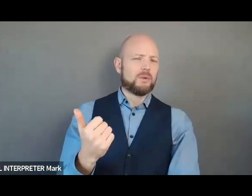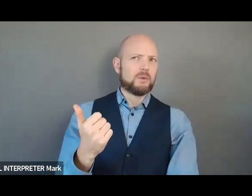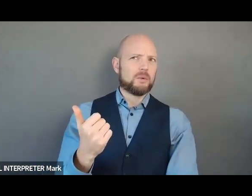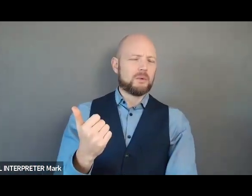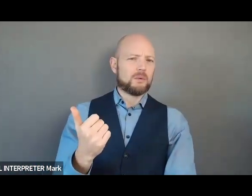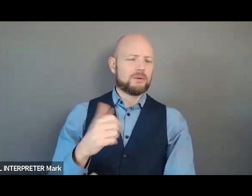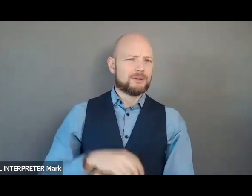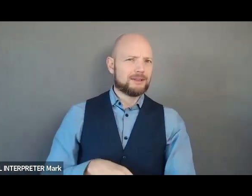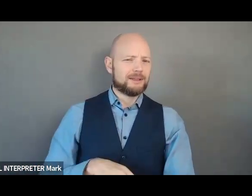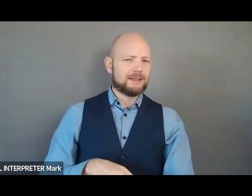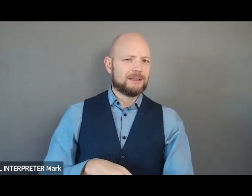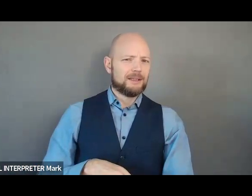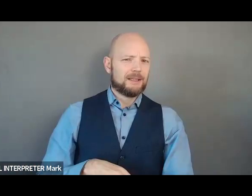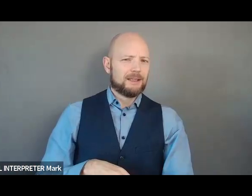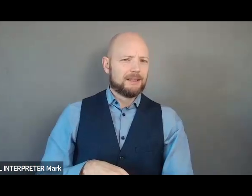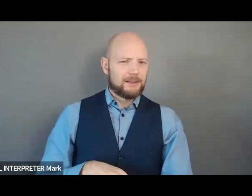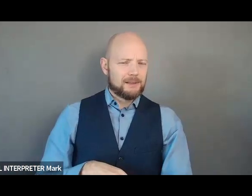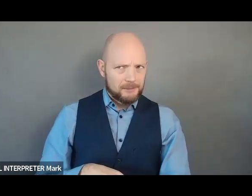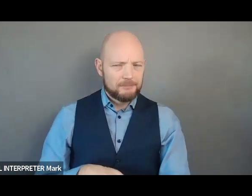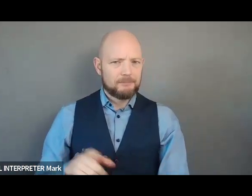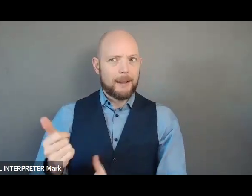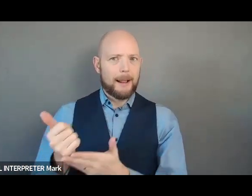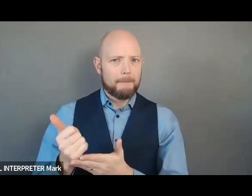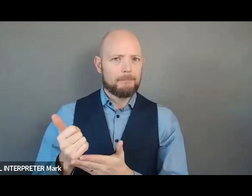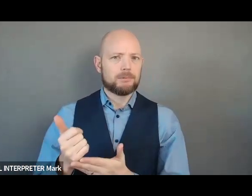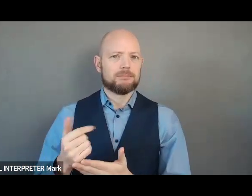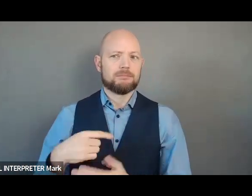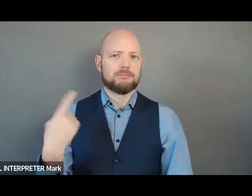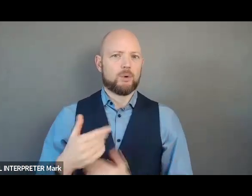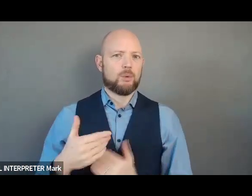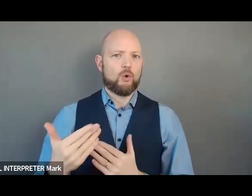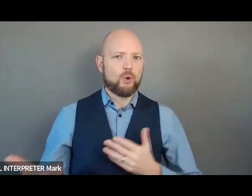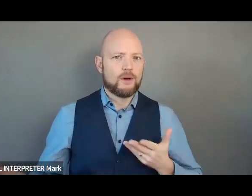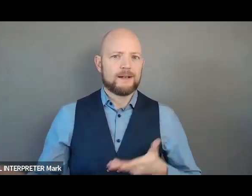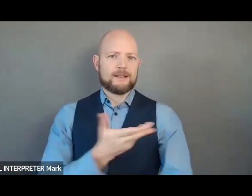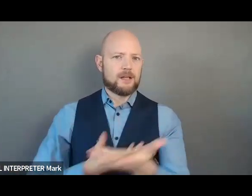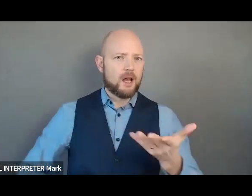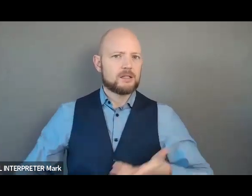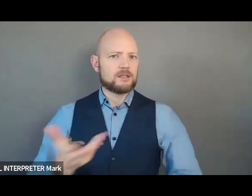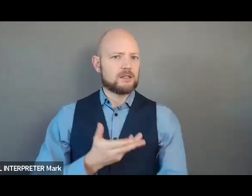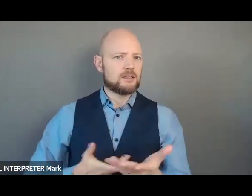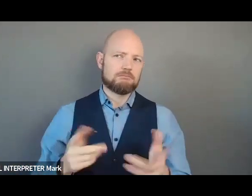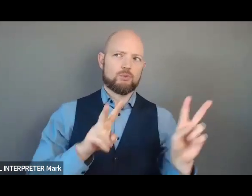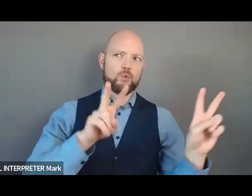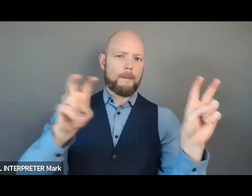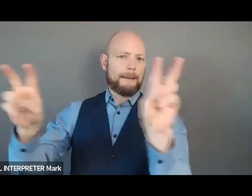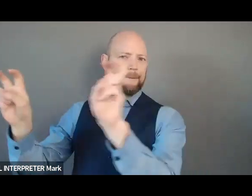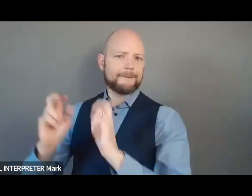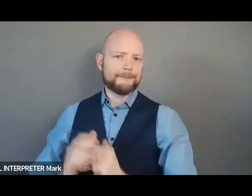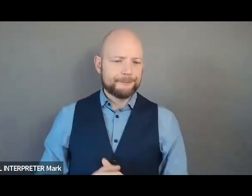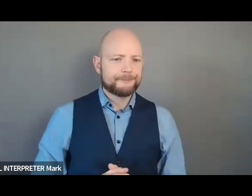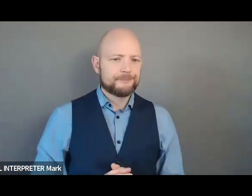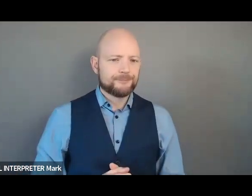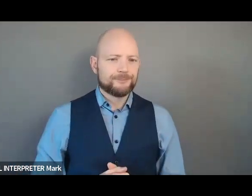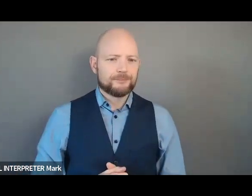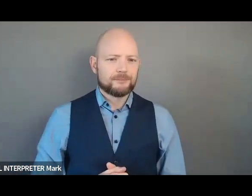of hopefully stimulate some kind of debate or discussion. Oh, here we go. Some of the questions are starting to come in, etc., something like that. But I